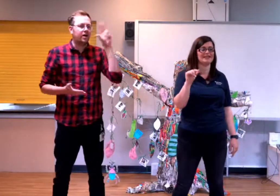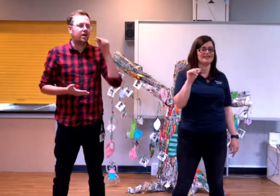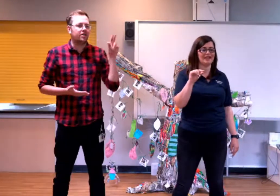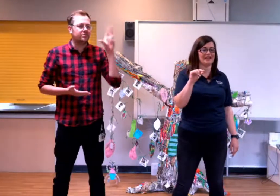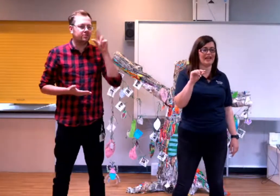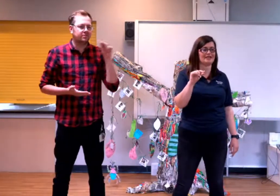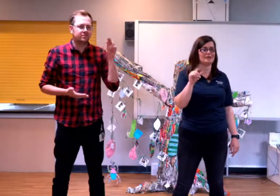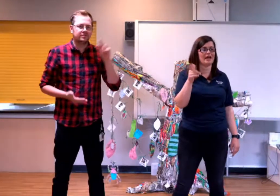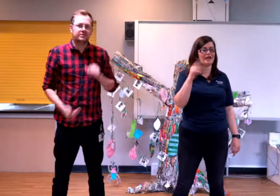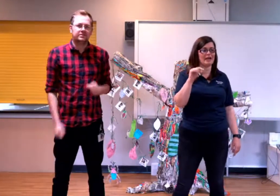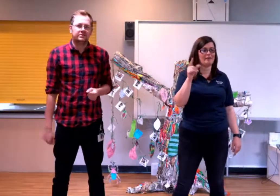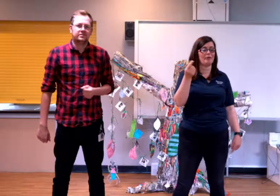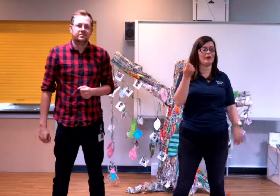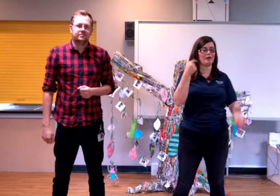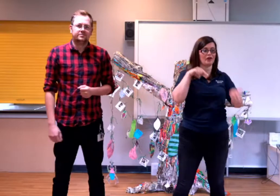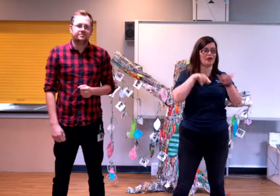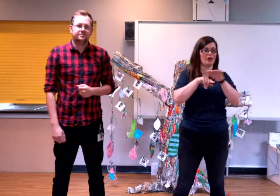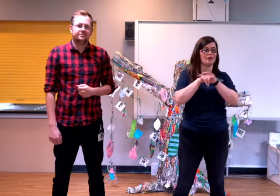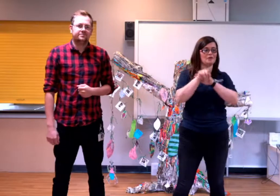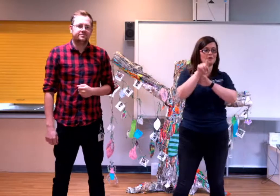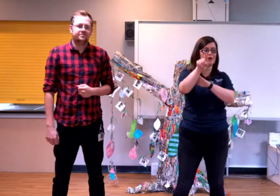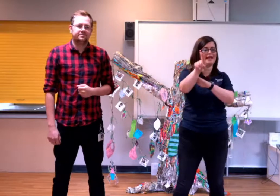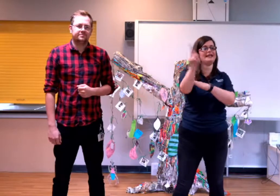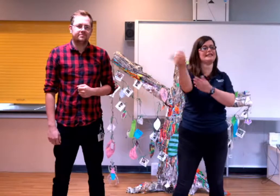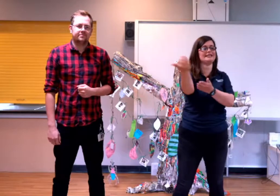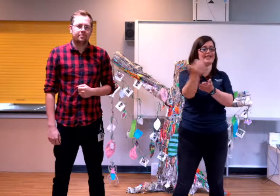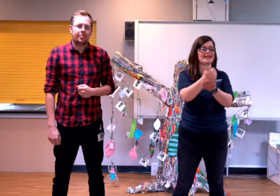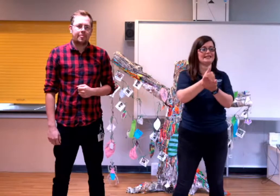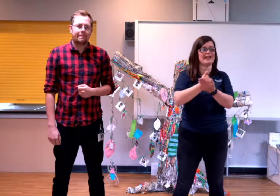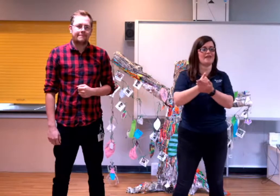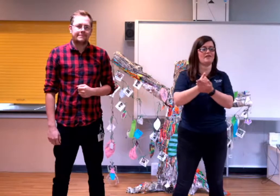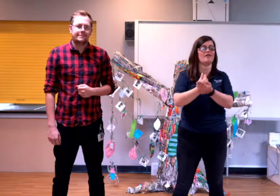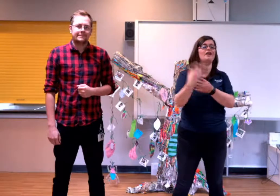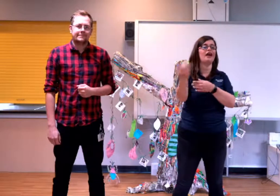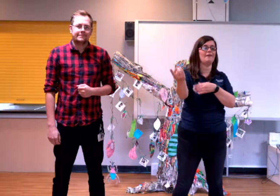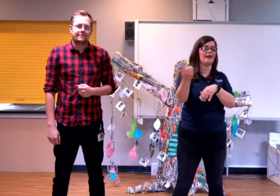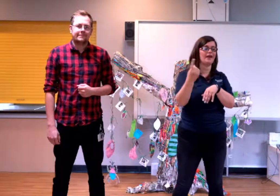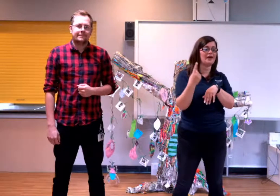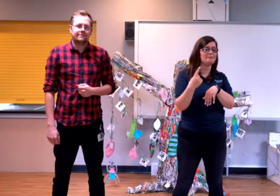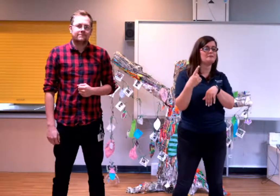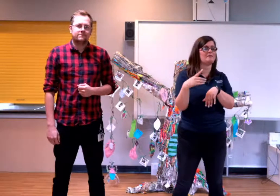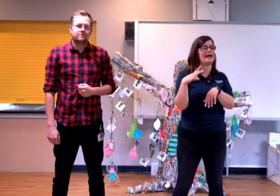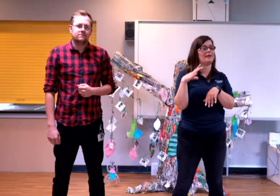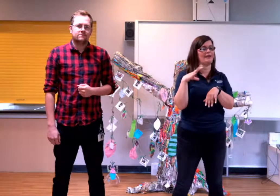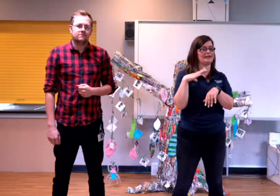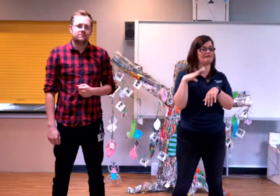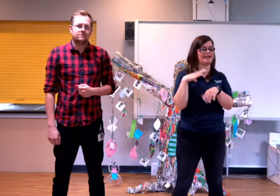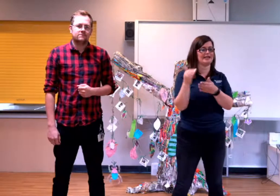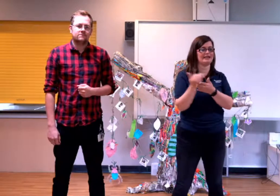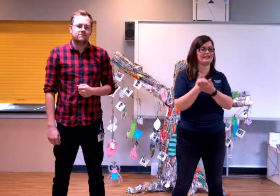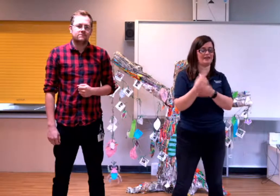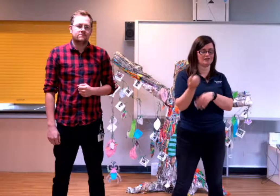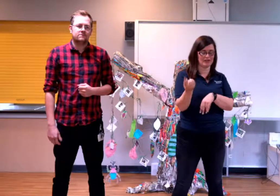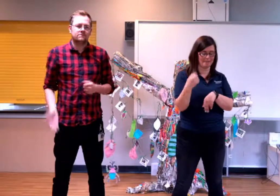hummingbird? Okay, so we had a hummingbird that goes away to stay safe and then comes back when it's ready and safe to come